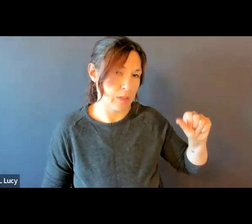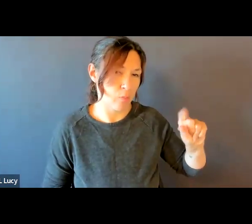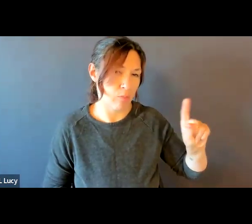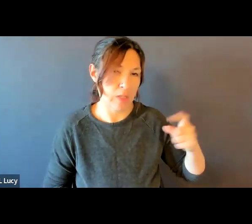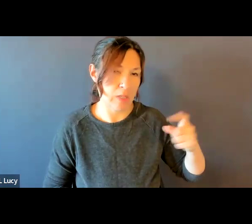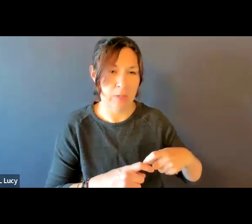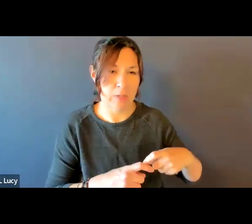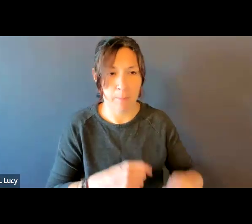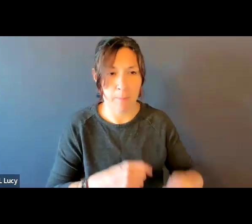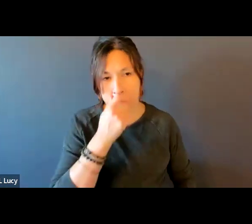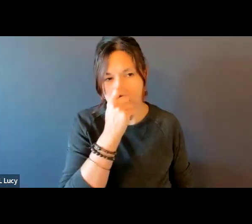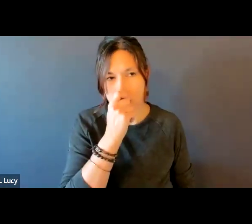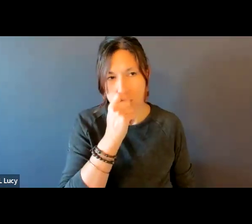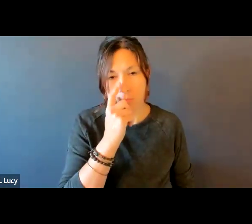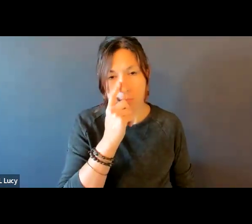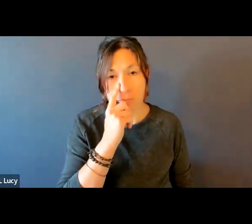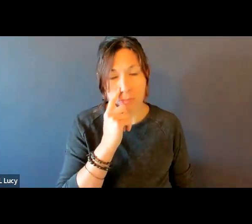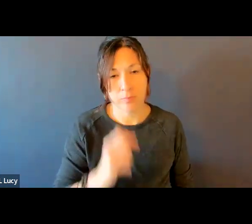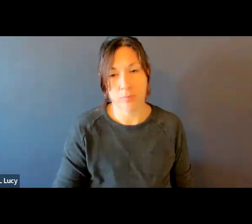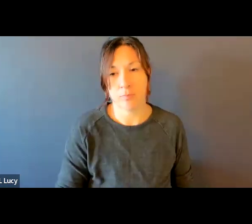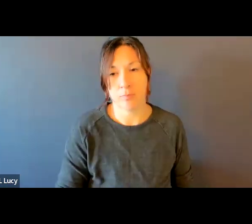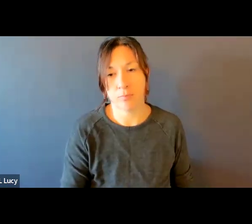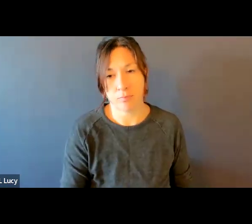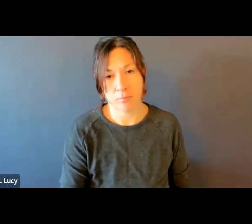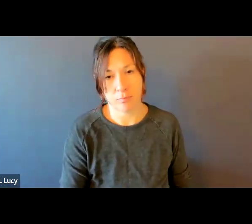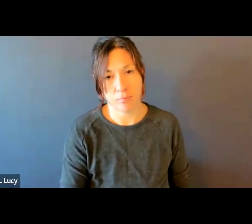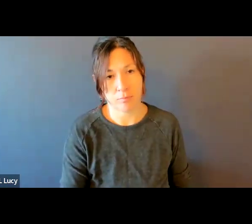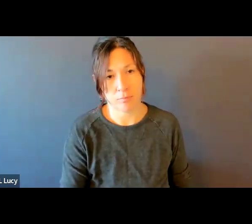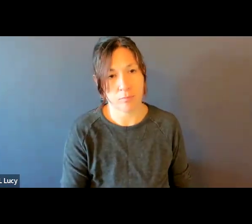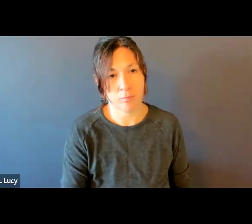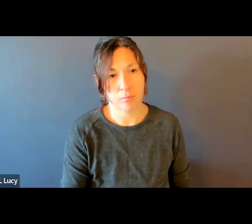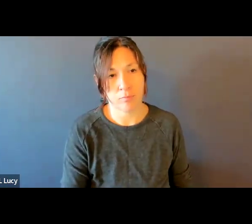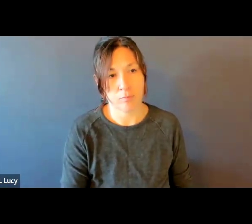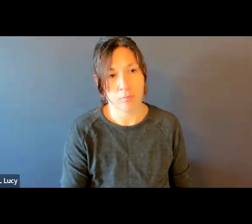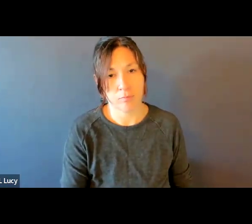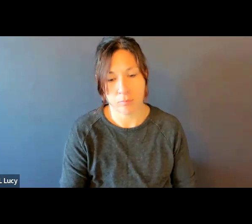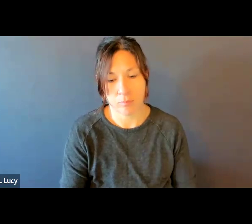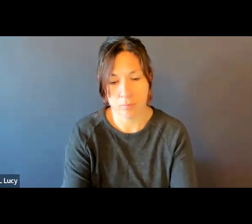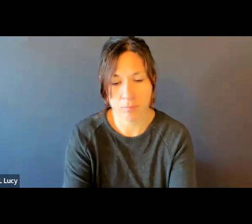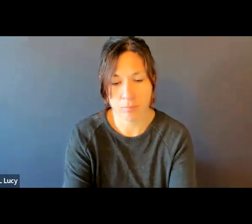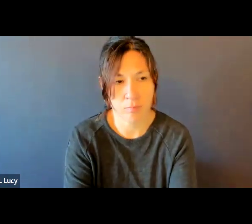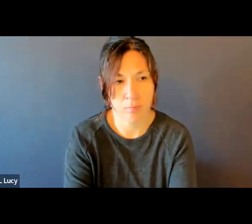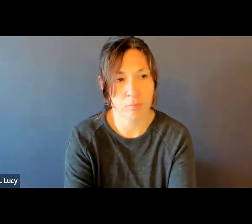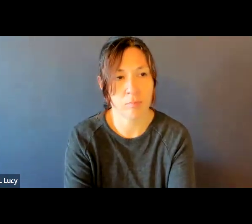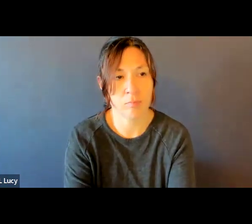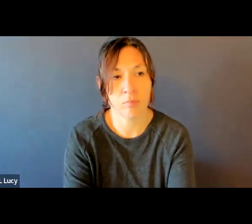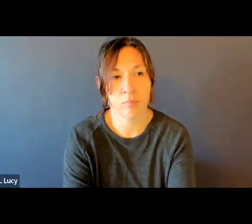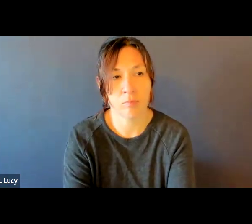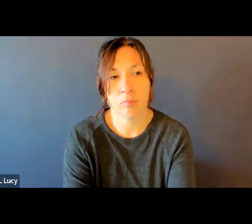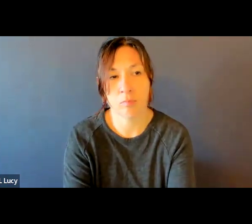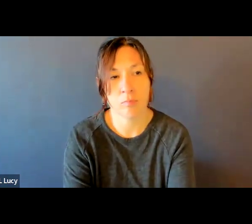la presentación a ver si ustedes habían colocado la data que nos da